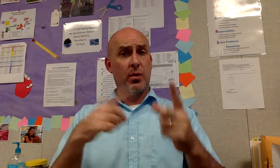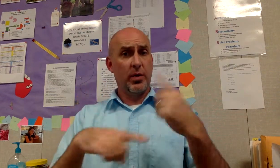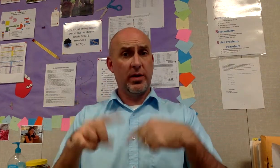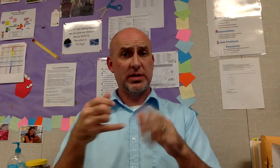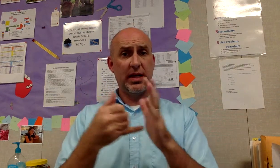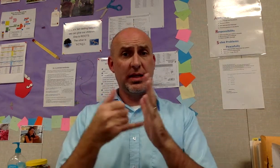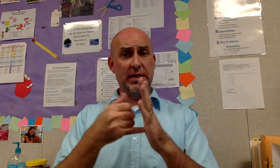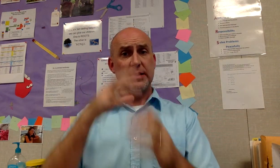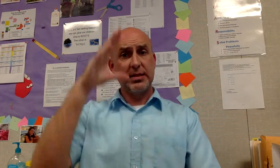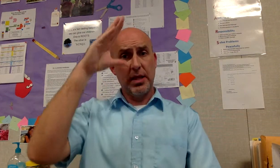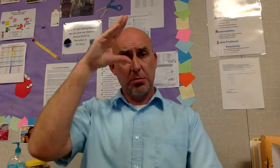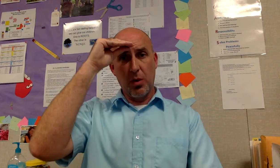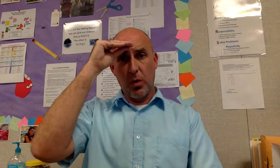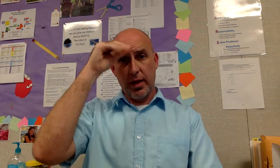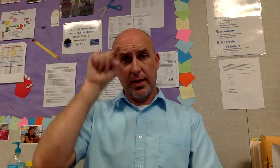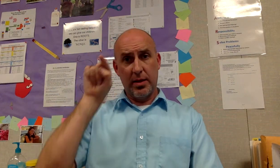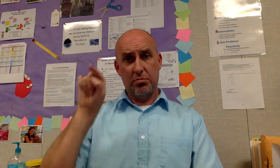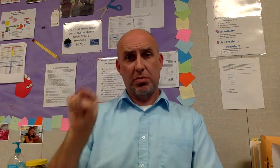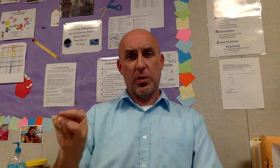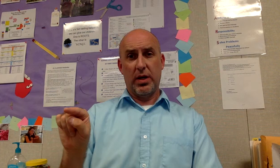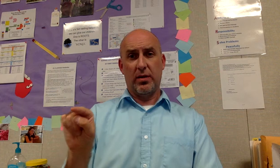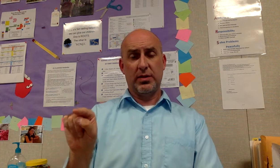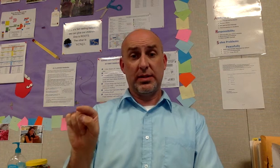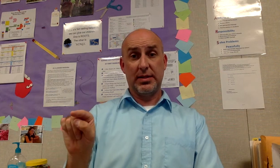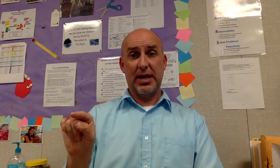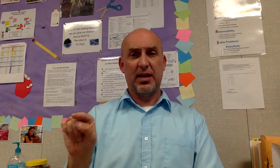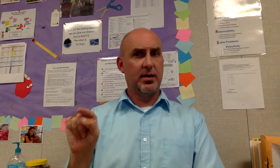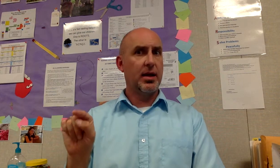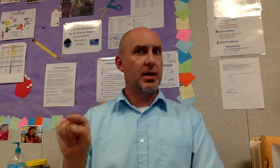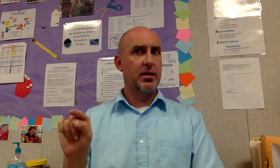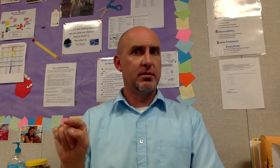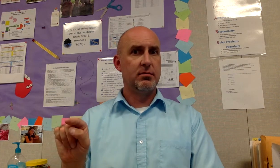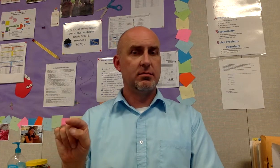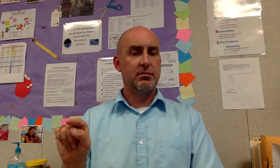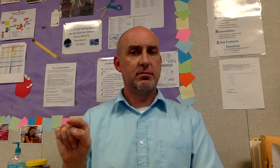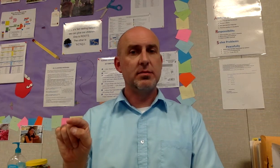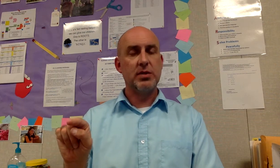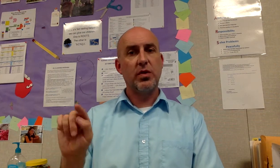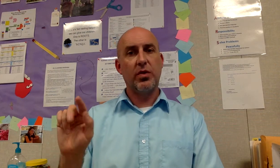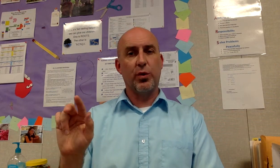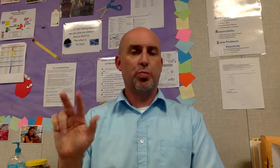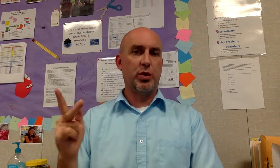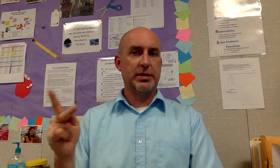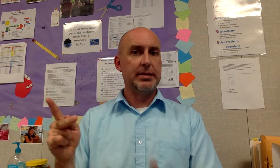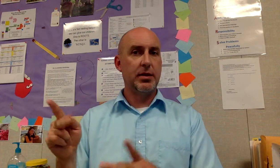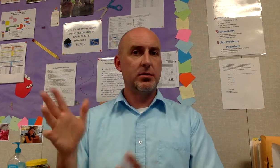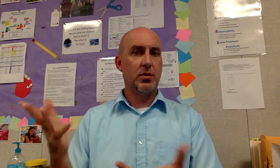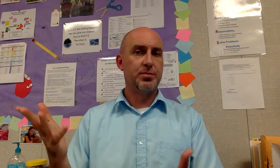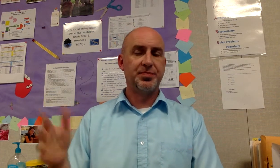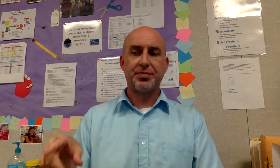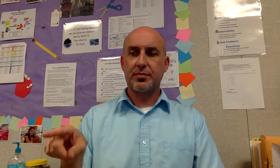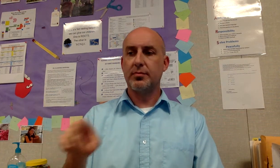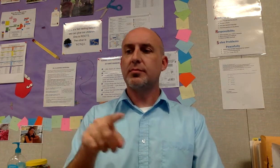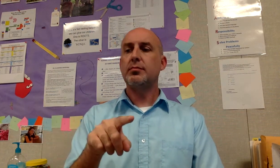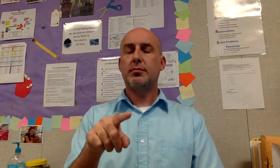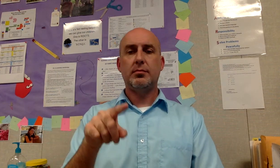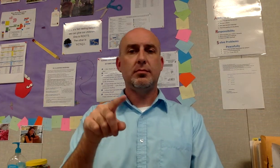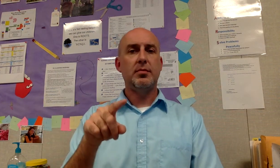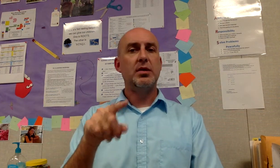way of signing it is to sign boy and then point off to the side, indicating third person there. So you